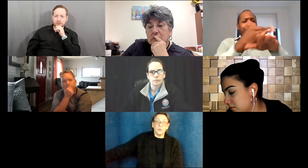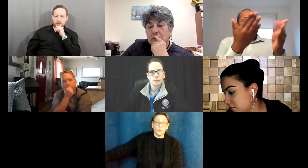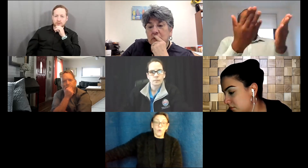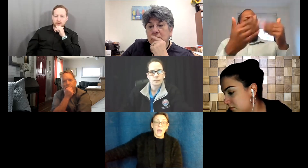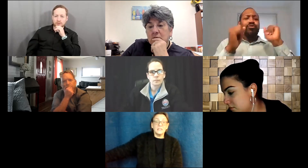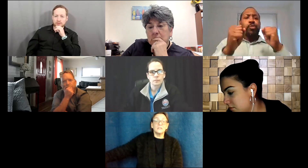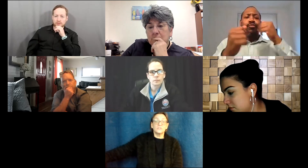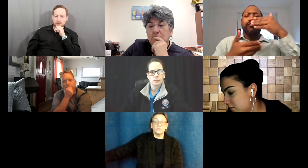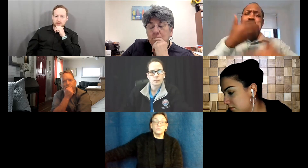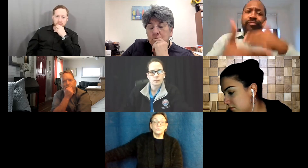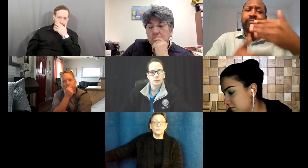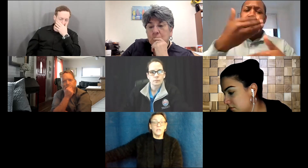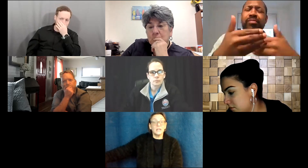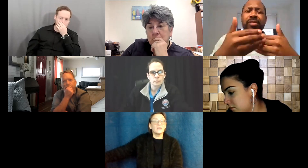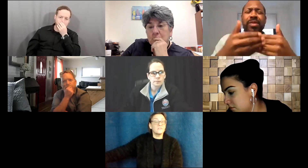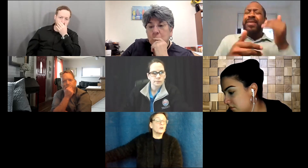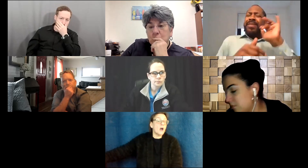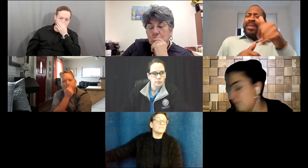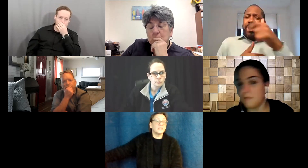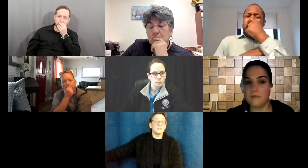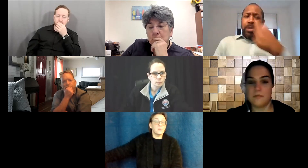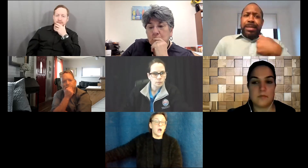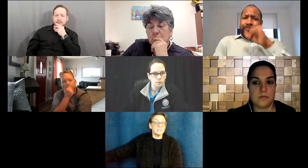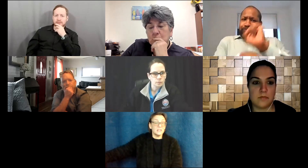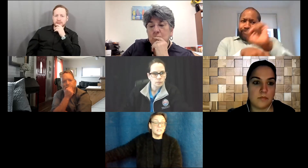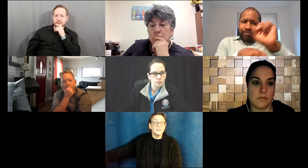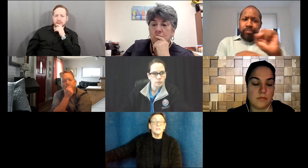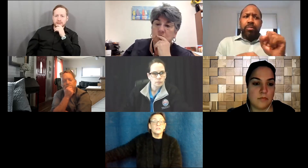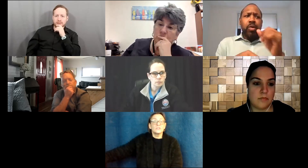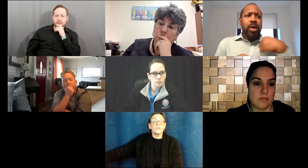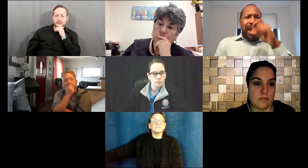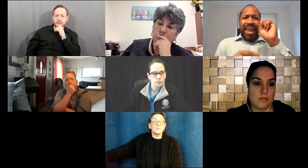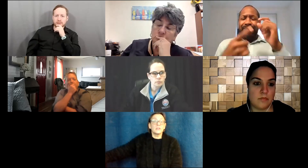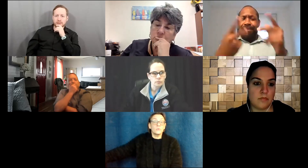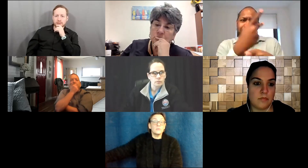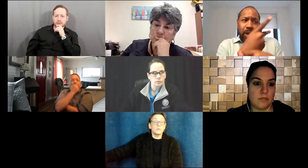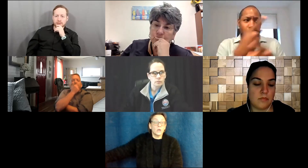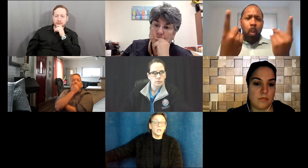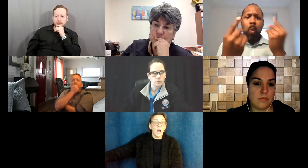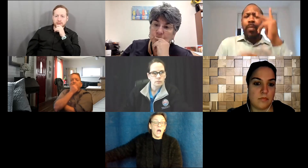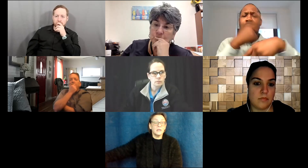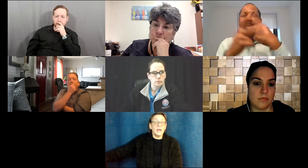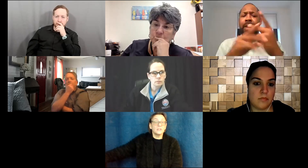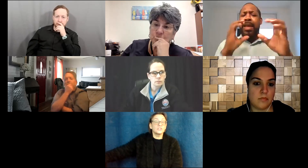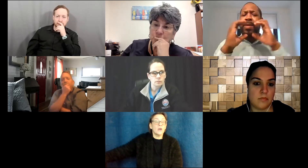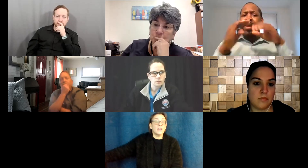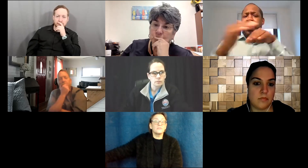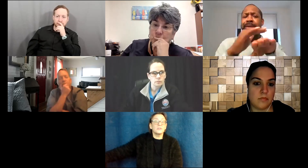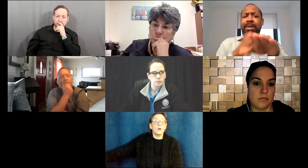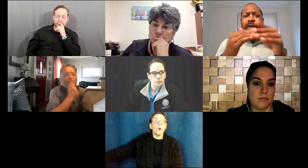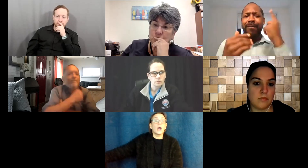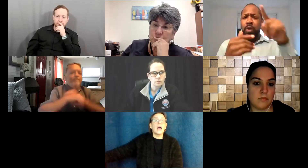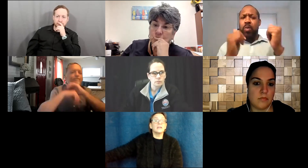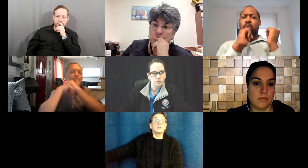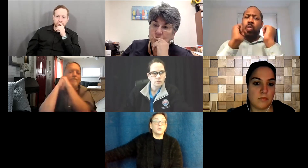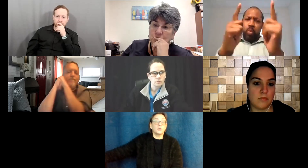they feel ready to get in and they feel confident in the process. So that's something that we've been working on, and just trying to figure